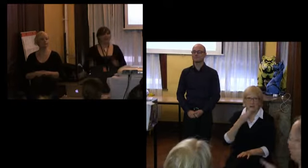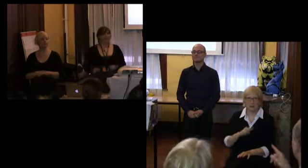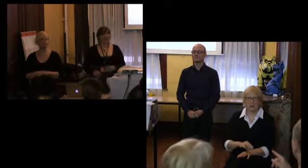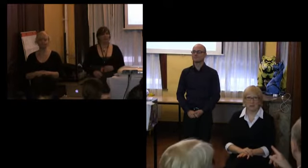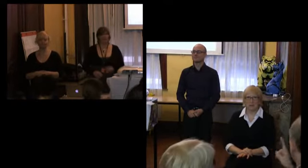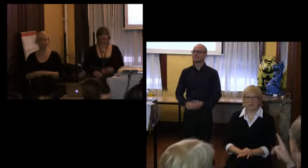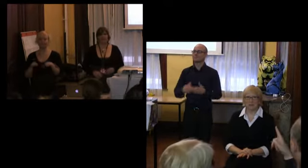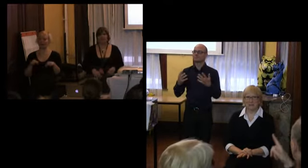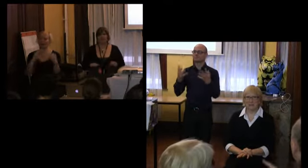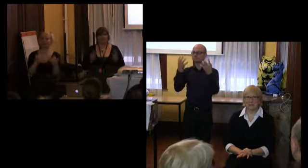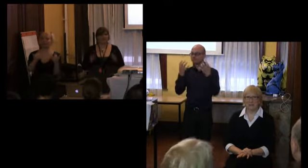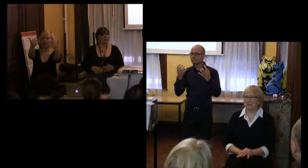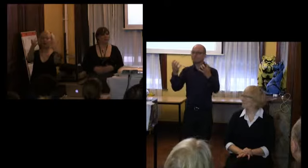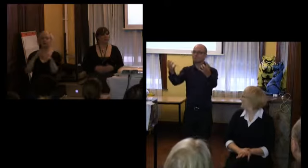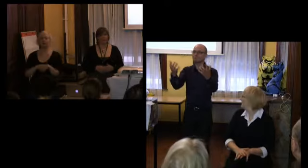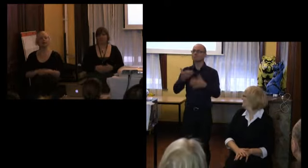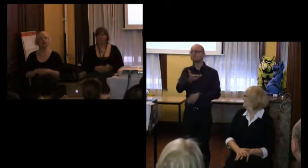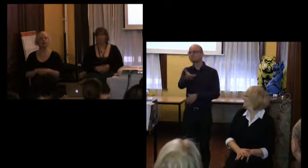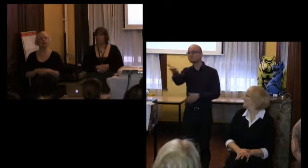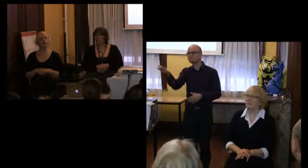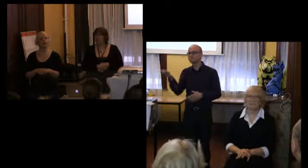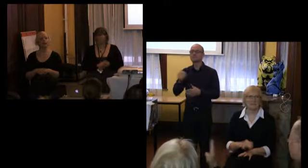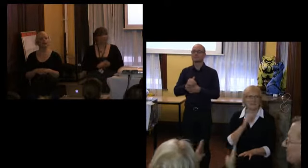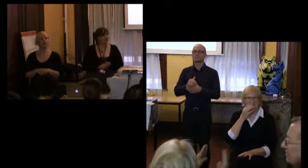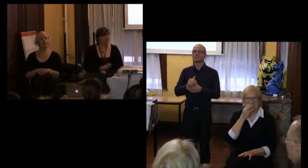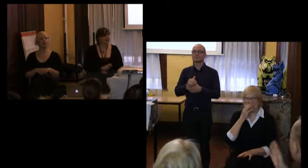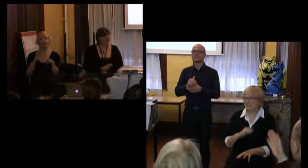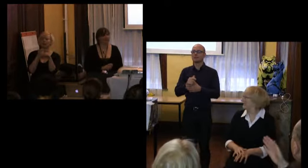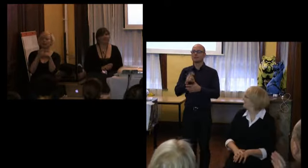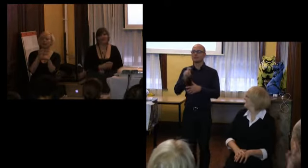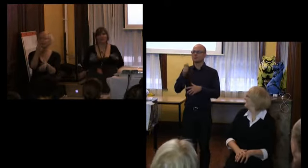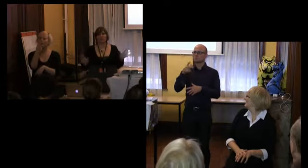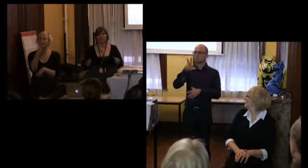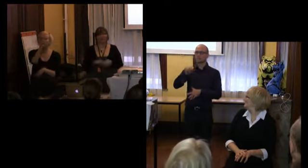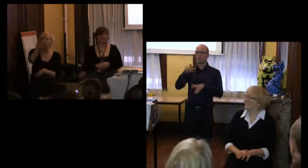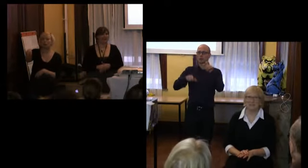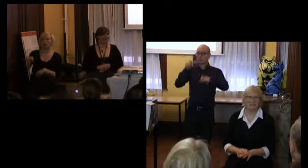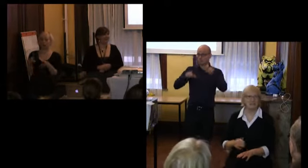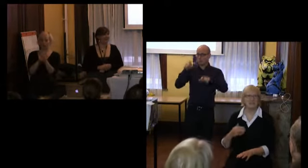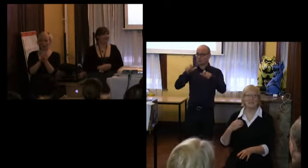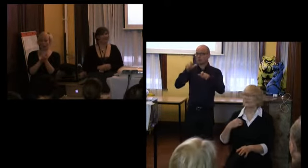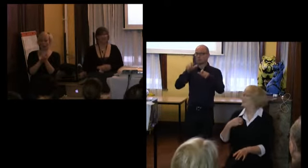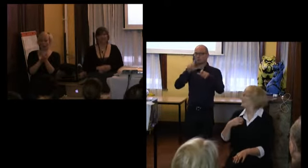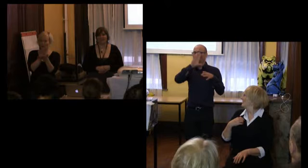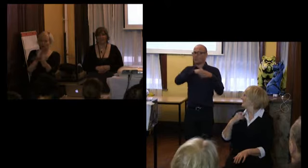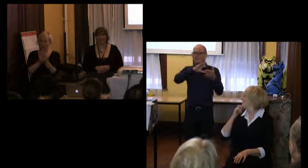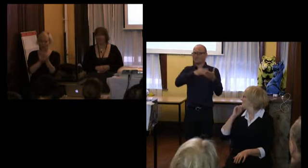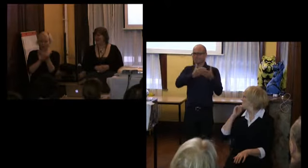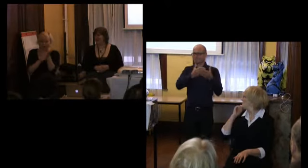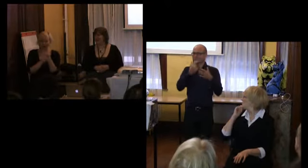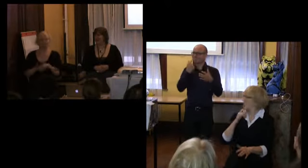So here in the audience there's almost 30 people, including interpreters. I think interpreters